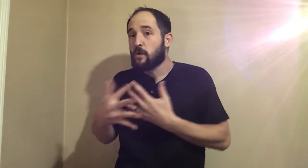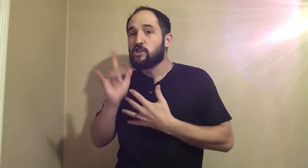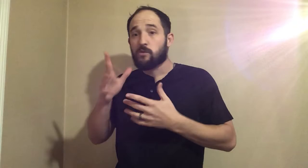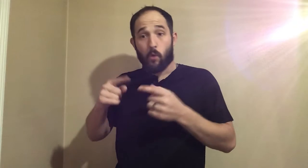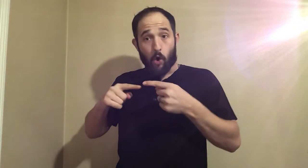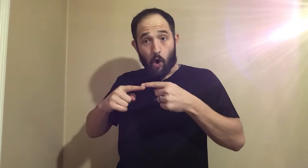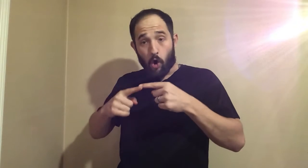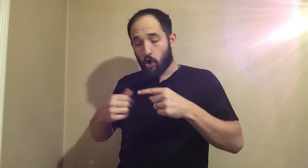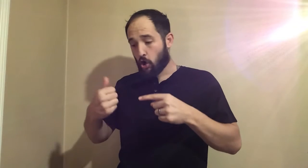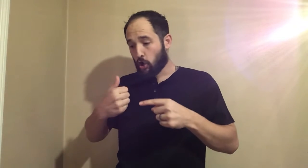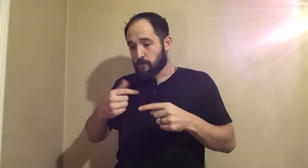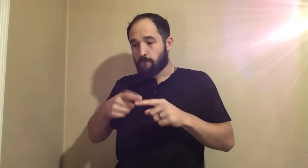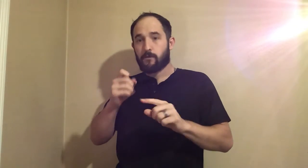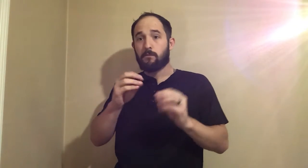with movement. So